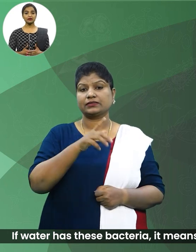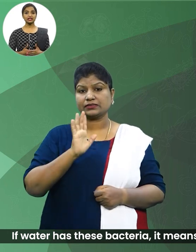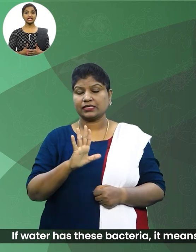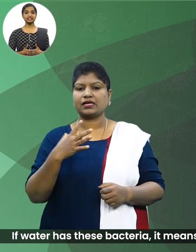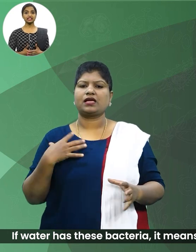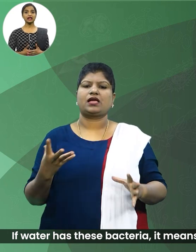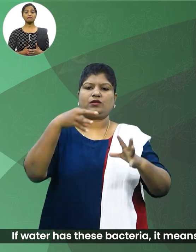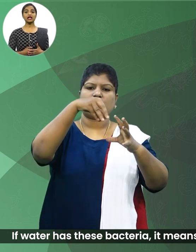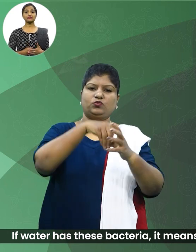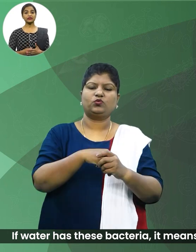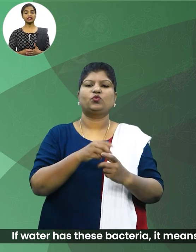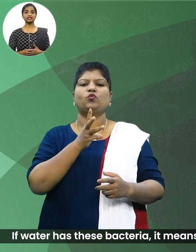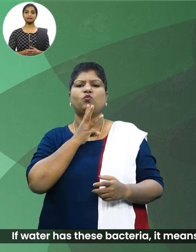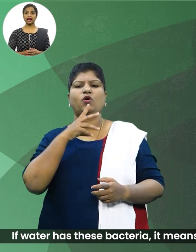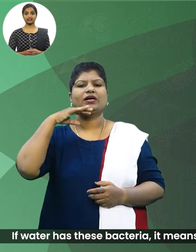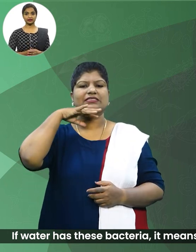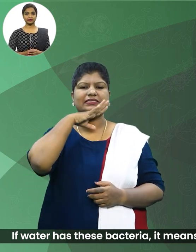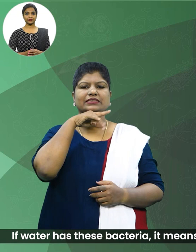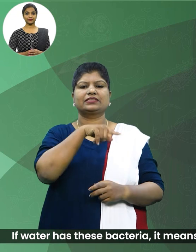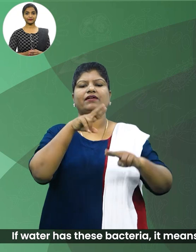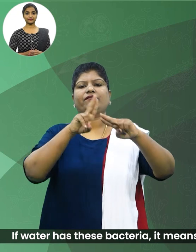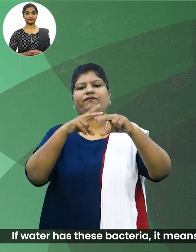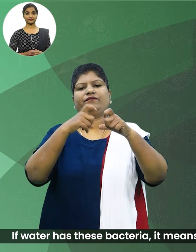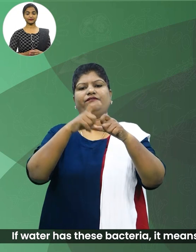contaminated by fecal matter.